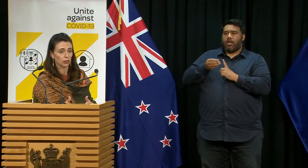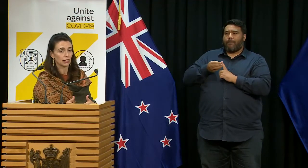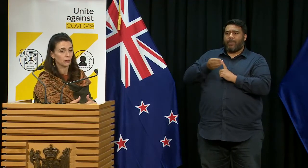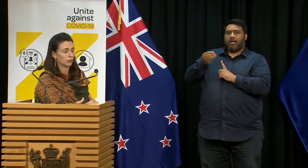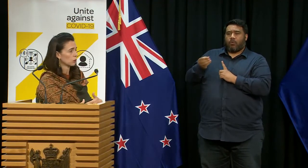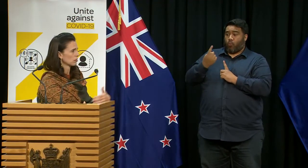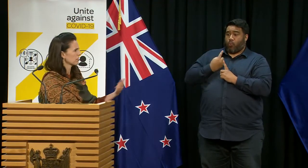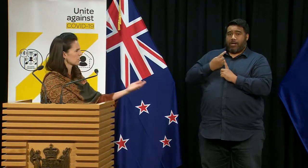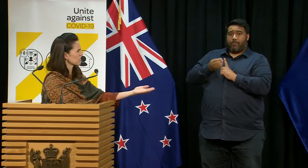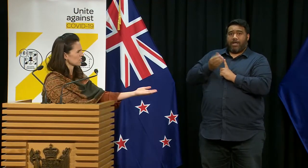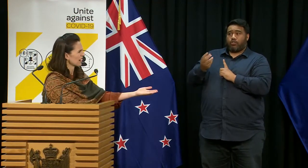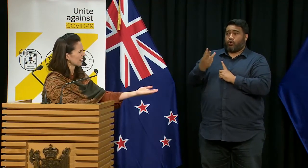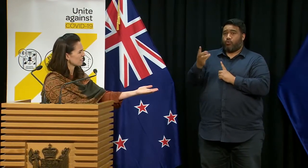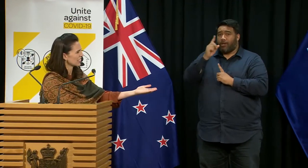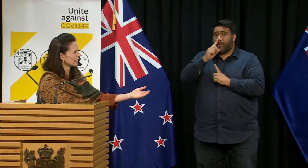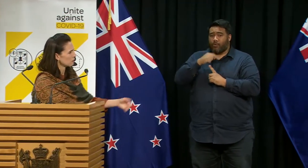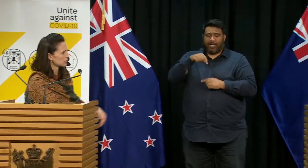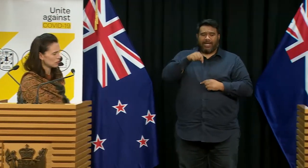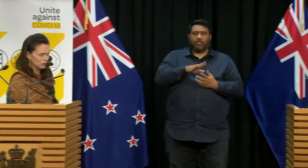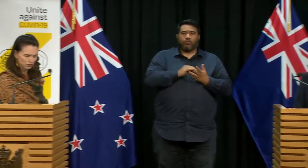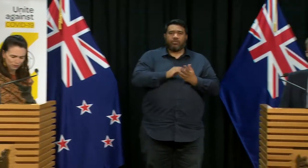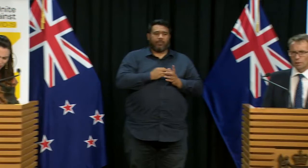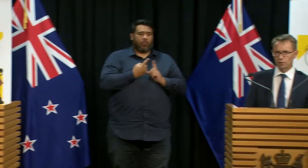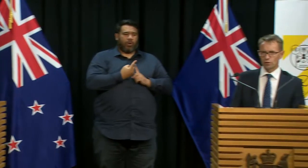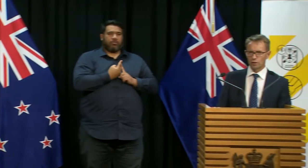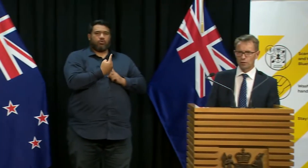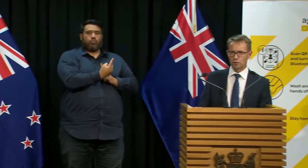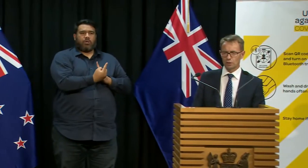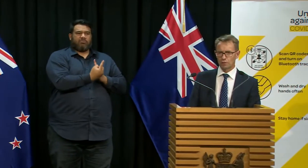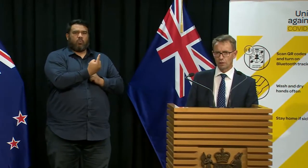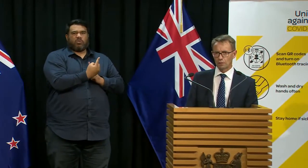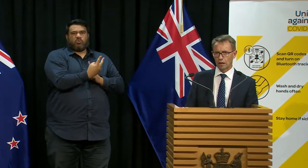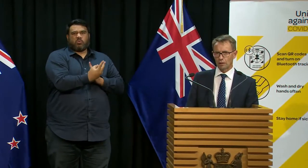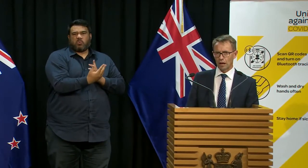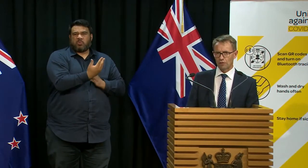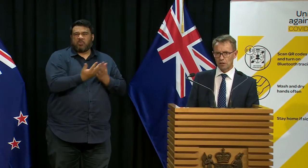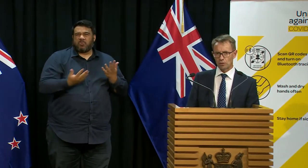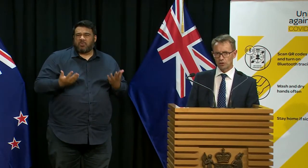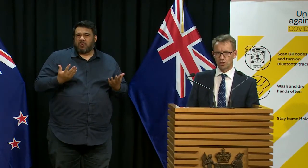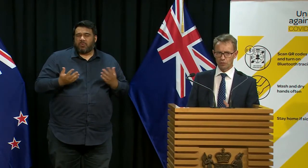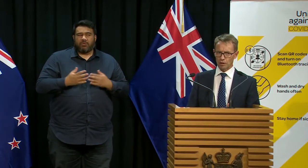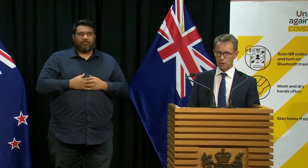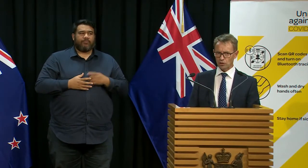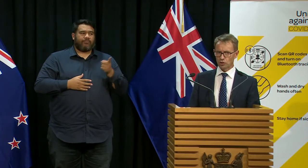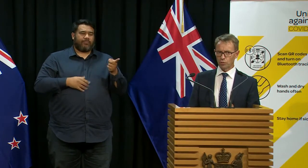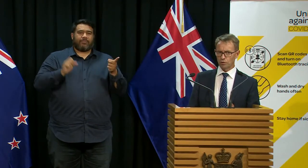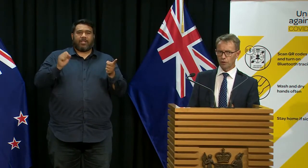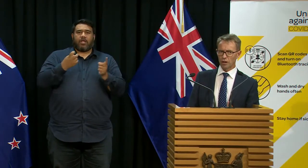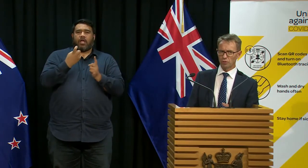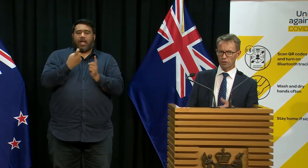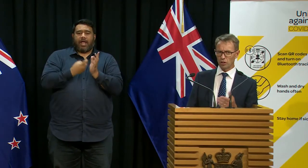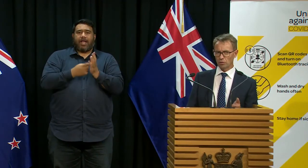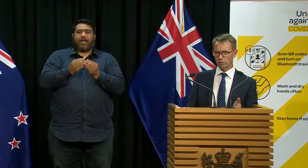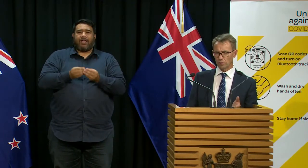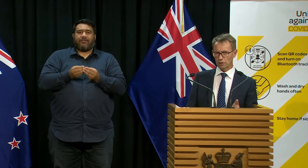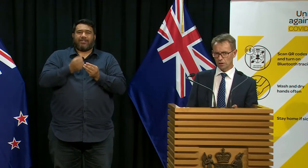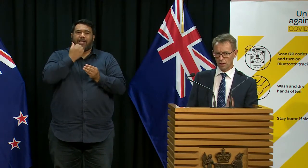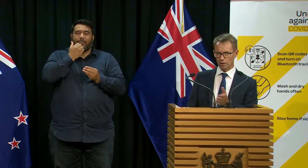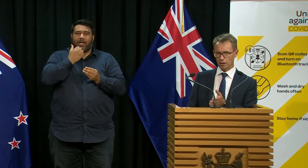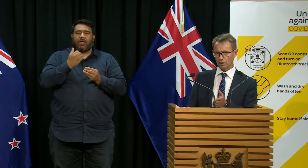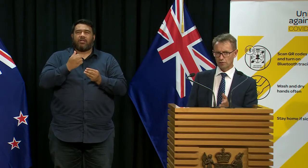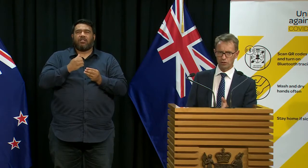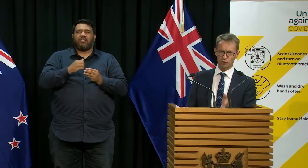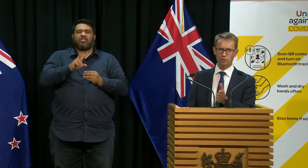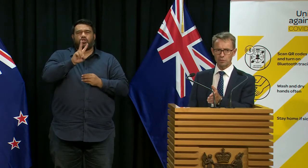on to 3 with a more infectious strain. I forget the numbers. Yeah, our value is generally about 2.5 with the older variants,